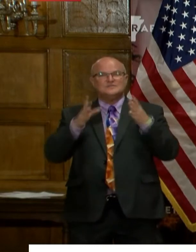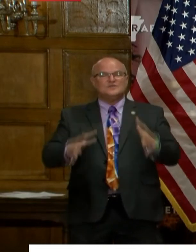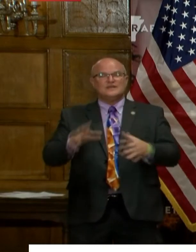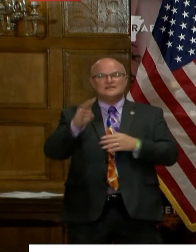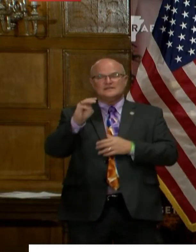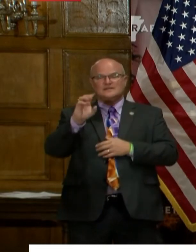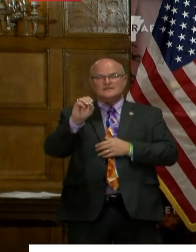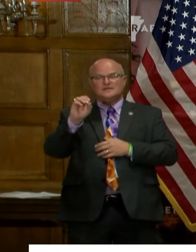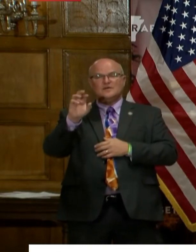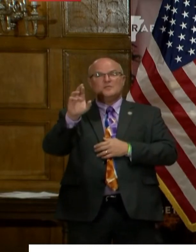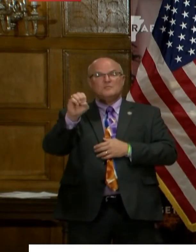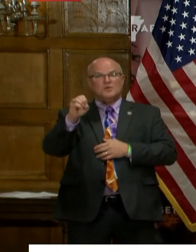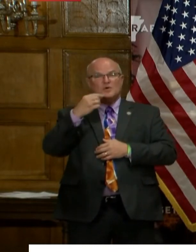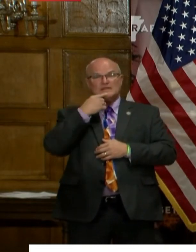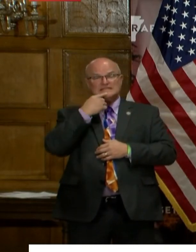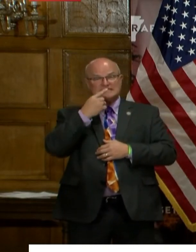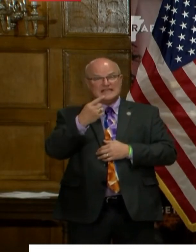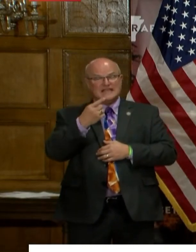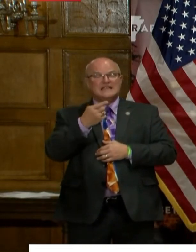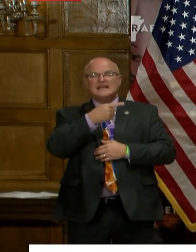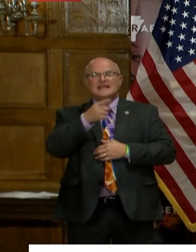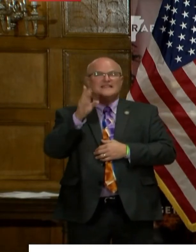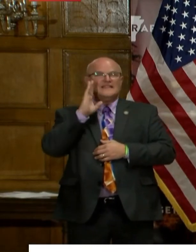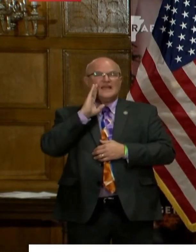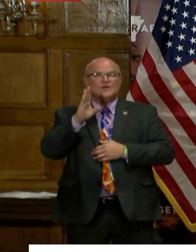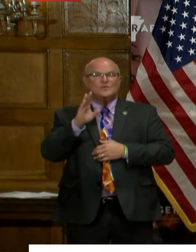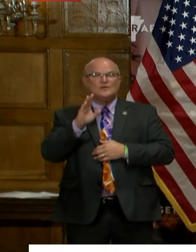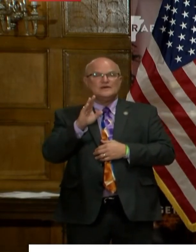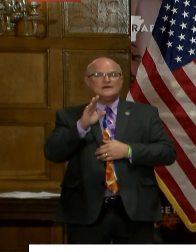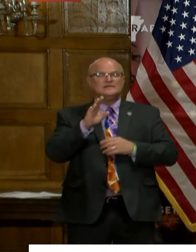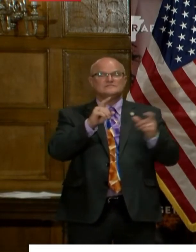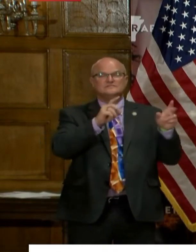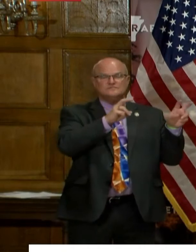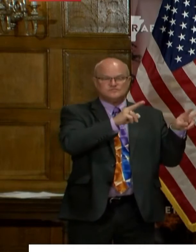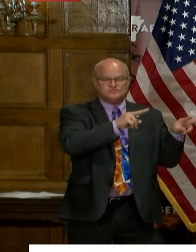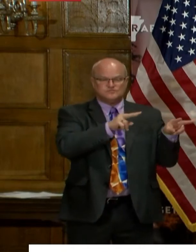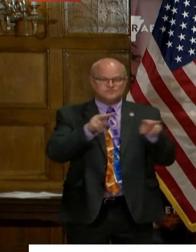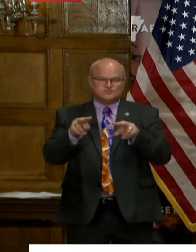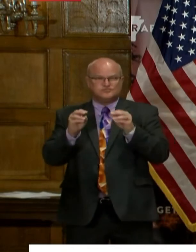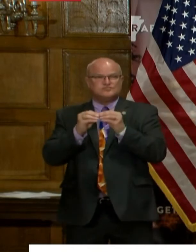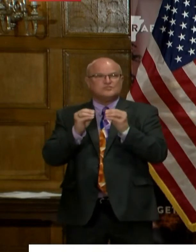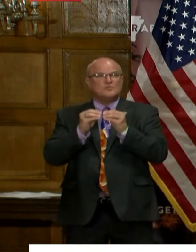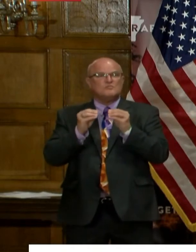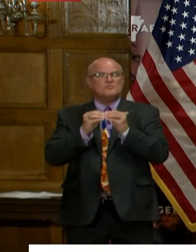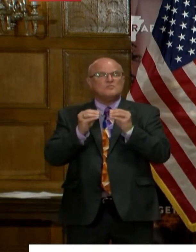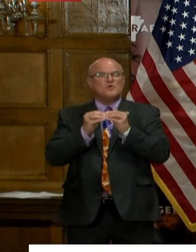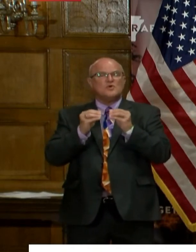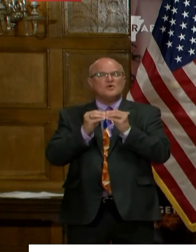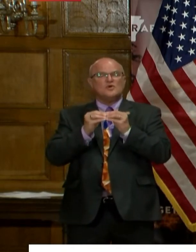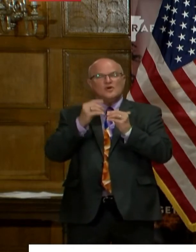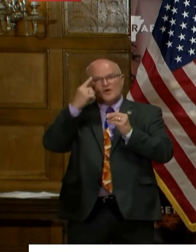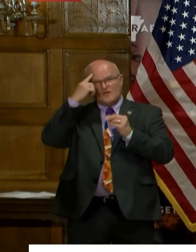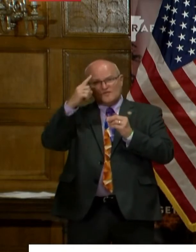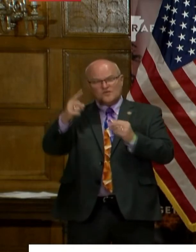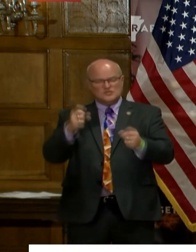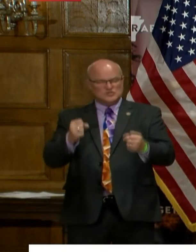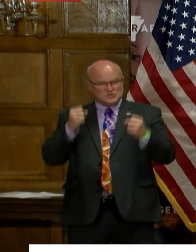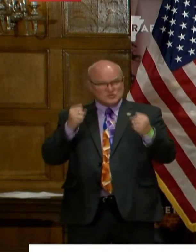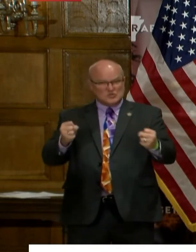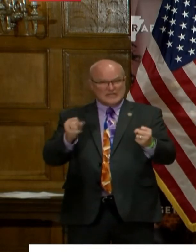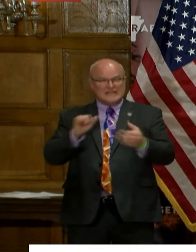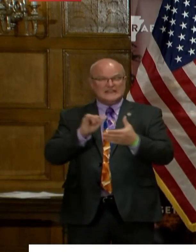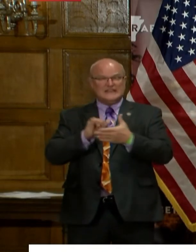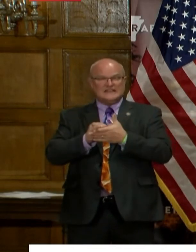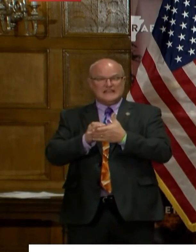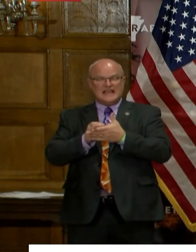Moore indicated, they're going to shift the balance somewhat to strengthen that